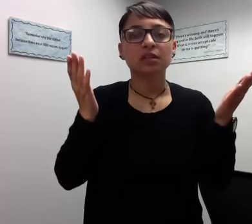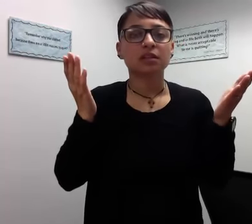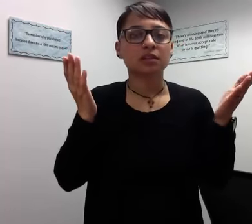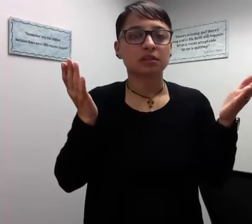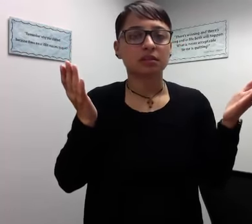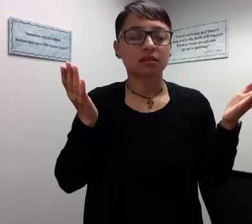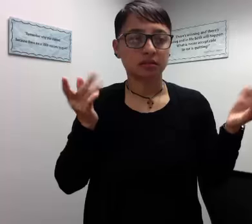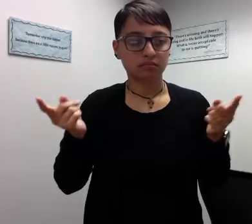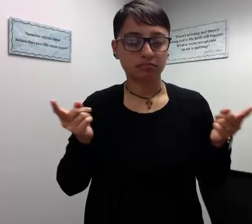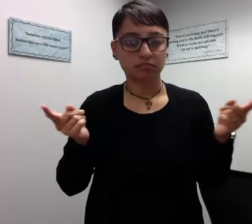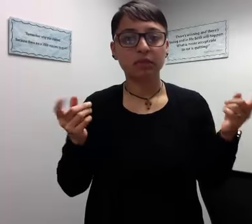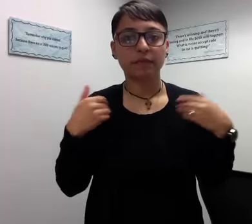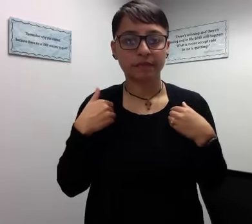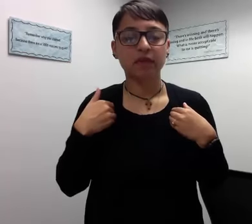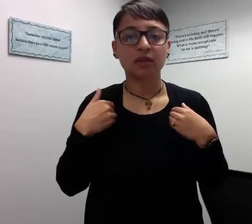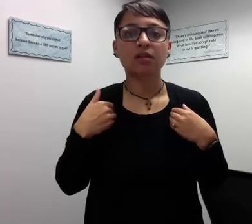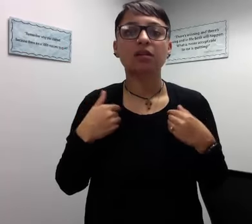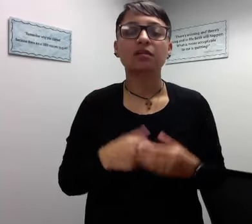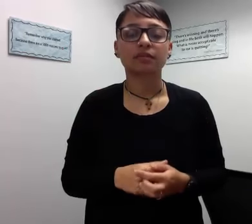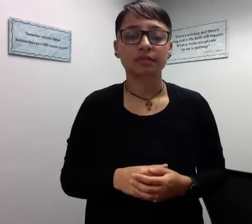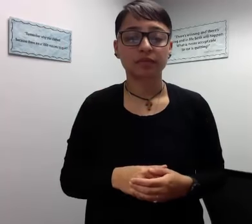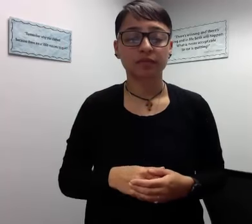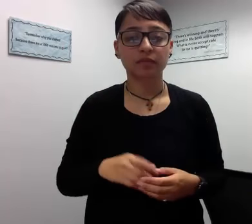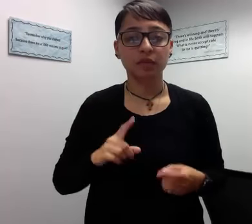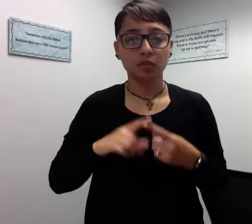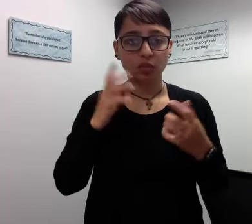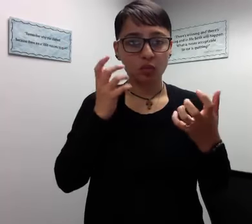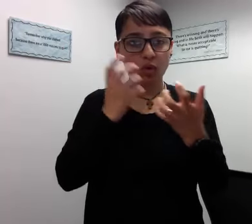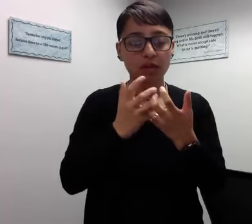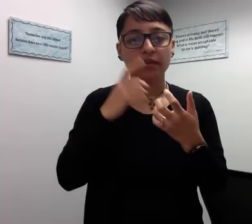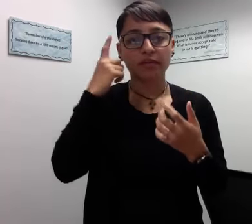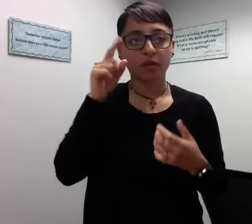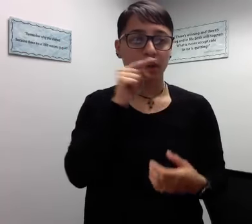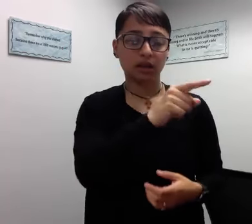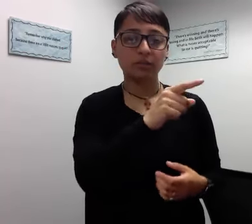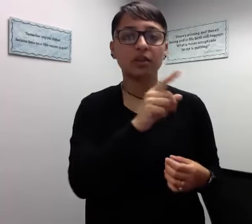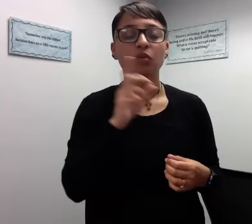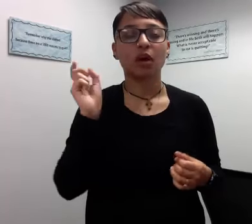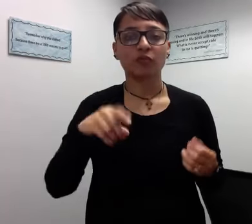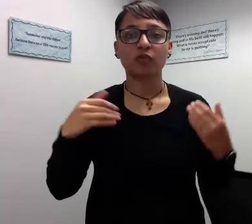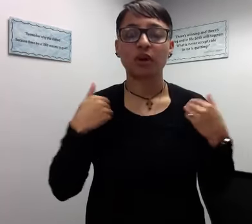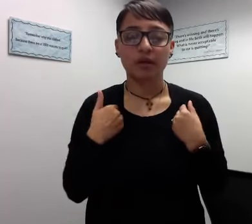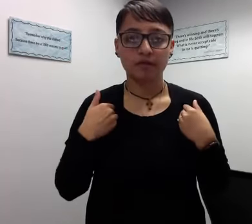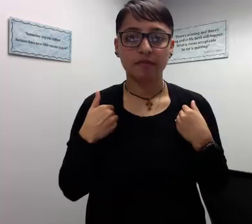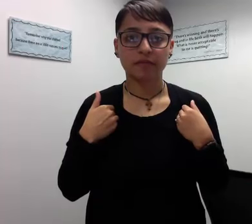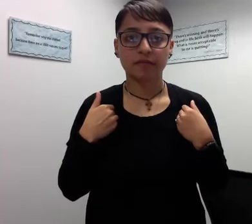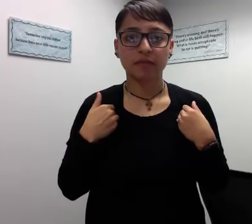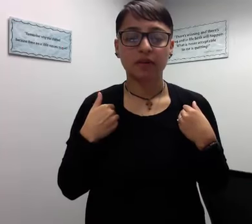together. To qualify for an IEP, you have to have one of 13